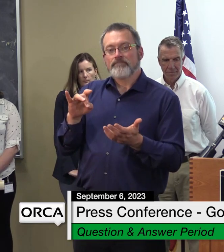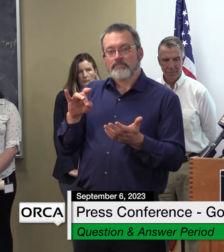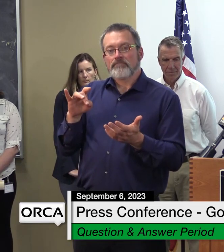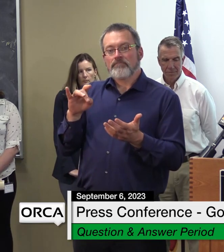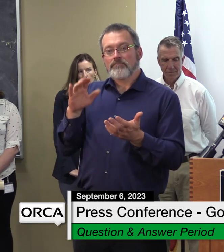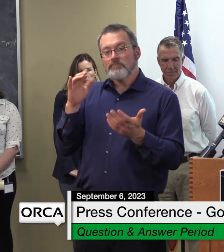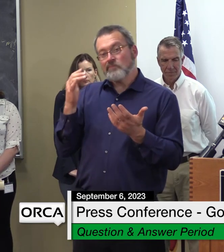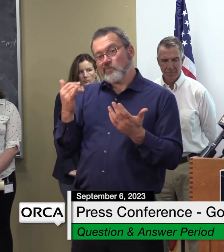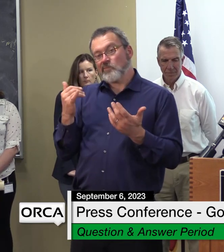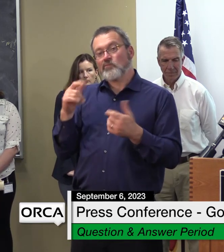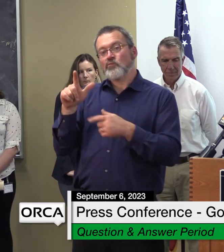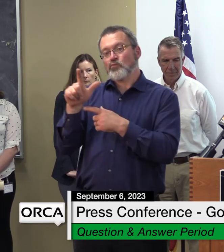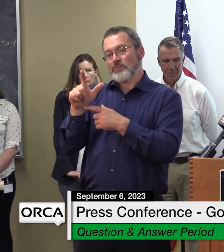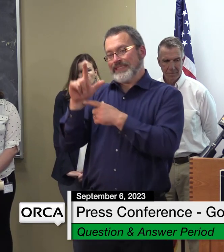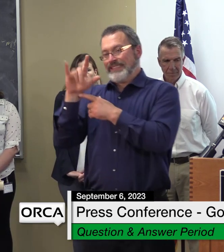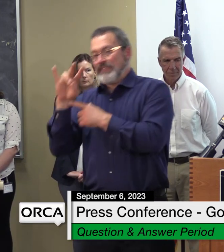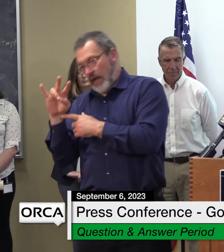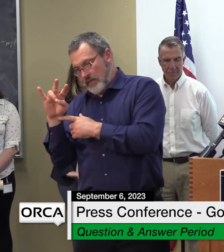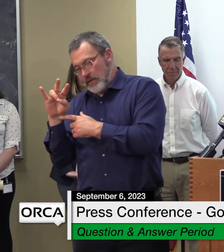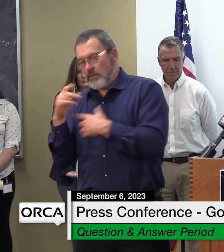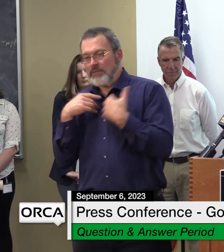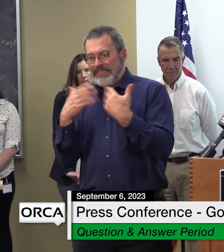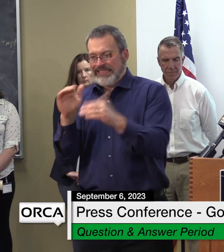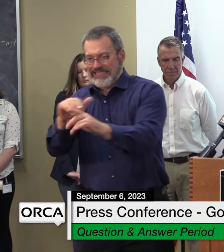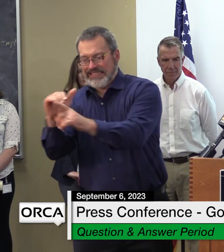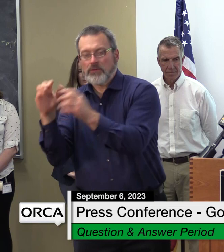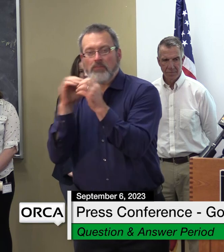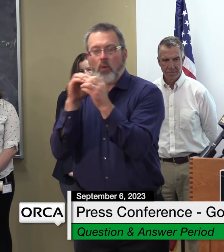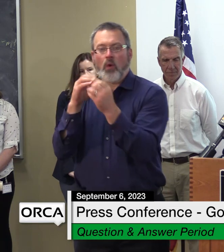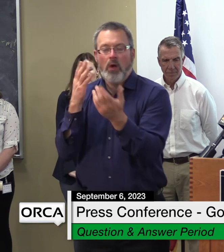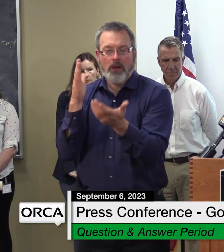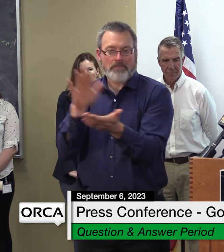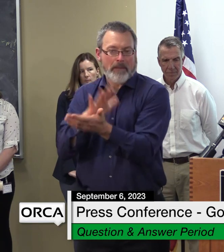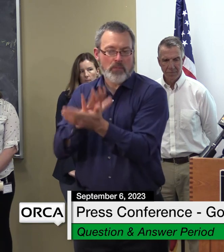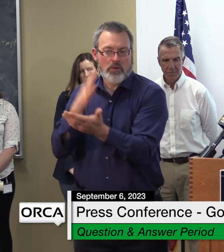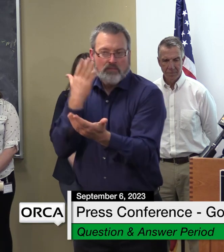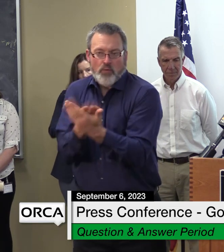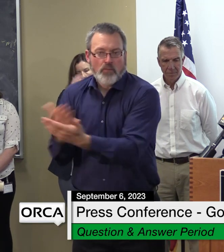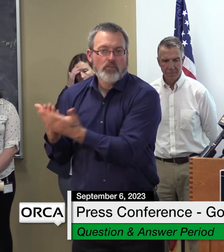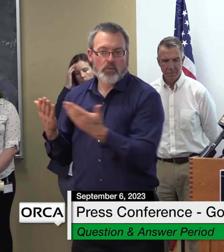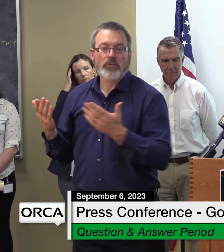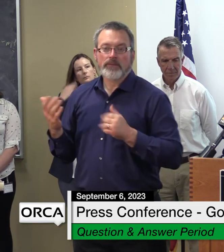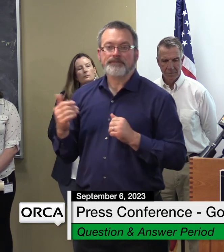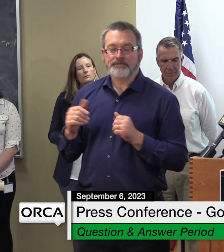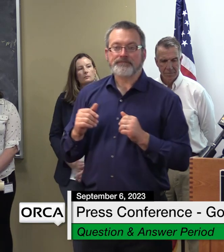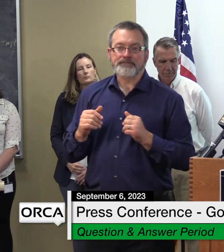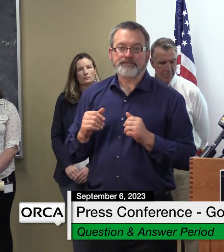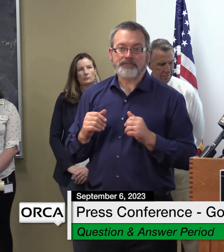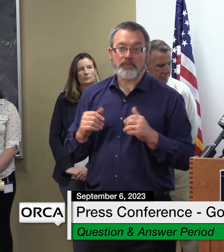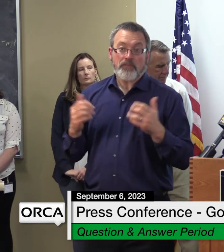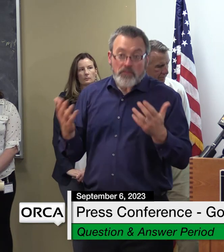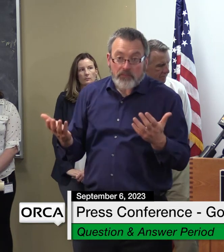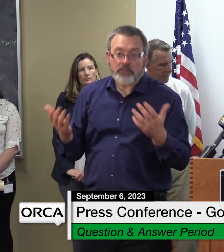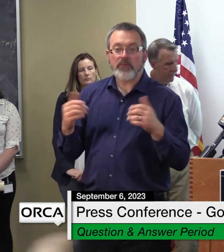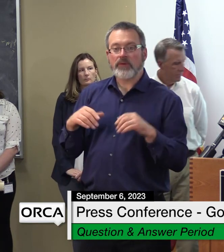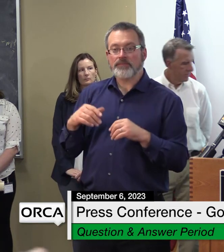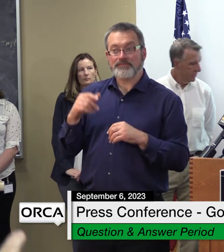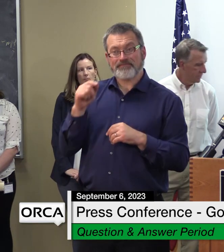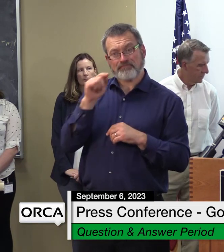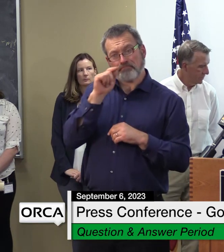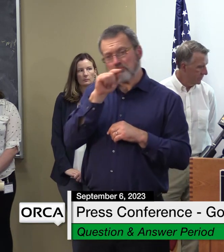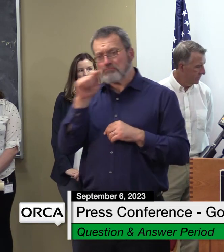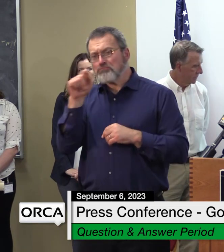27-ish are waiting on additional documentation and proof of employment. We have a couple that we found to be